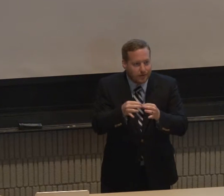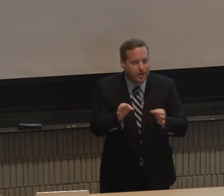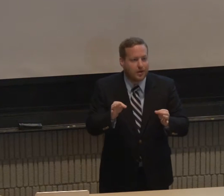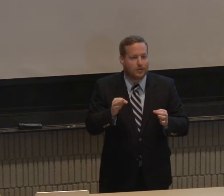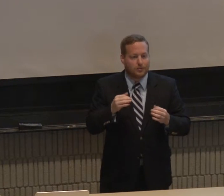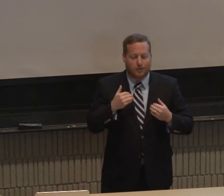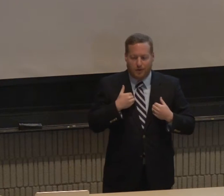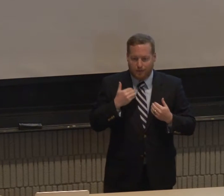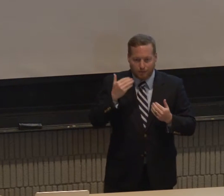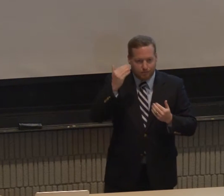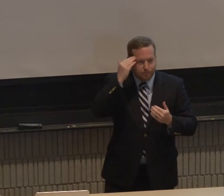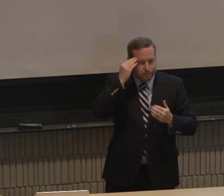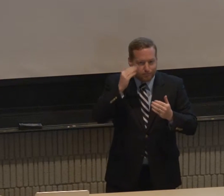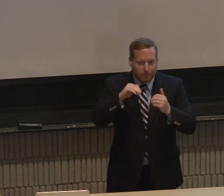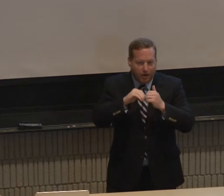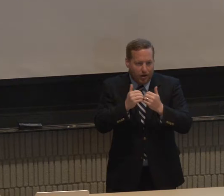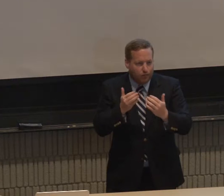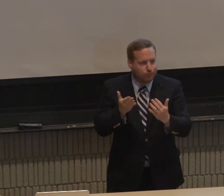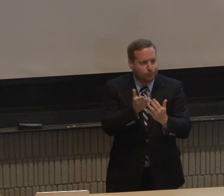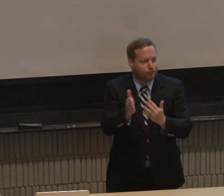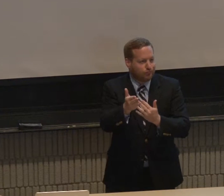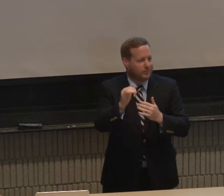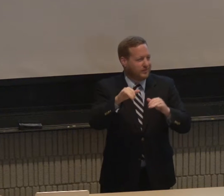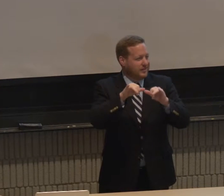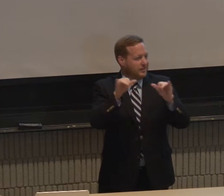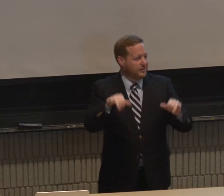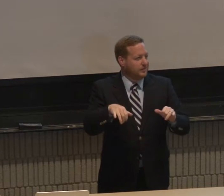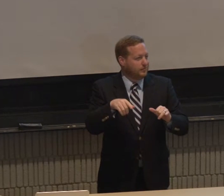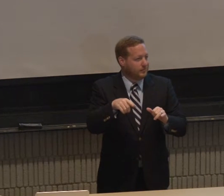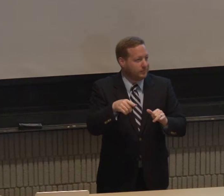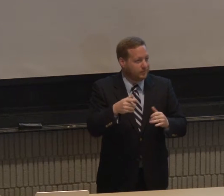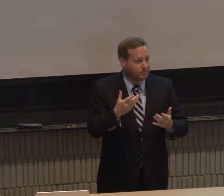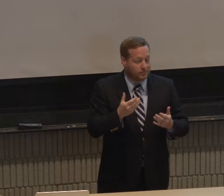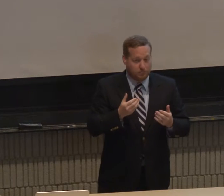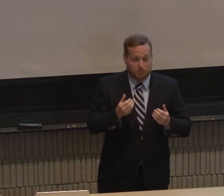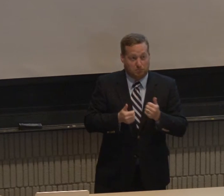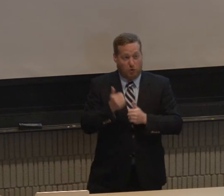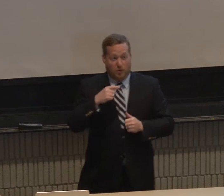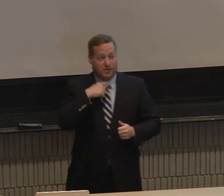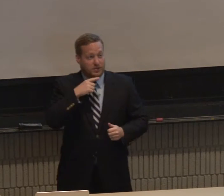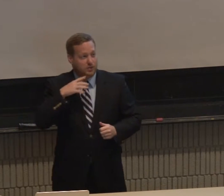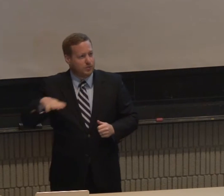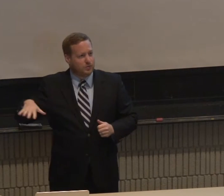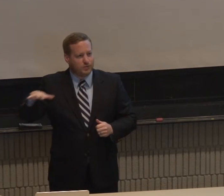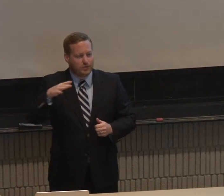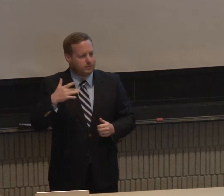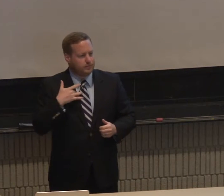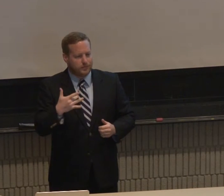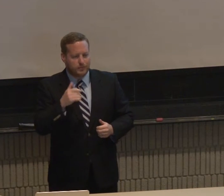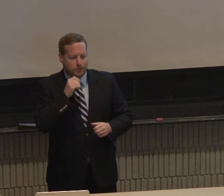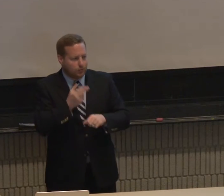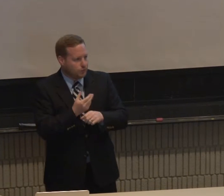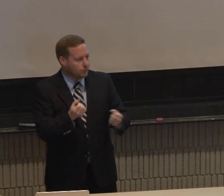So some folks have more access to language earlier, and they therefore develop more world